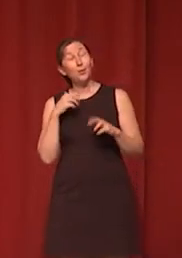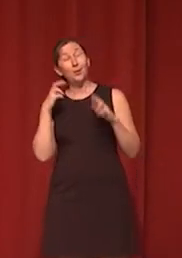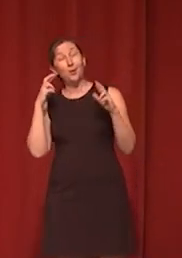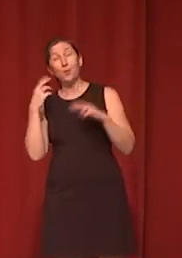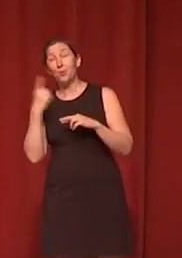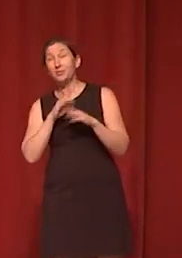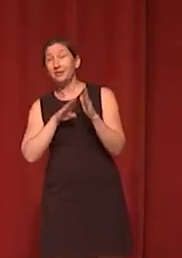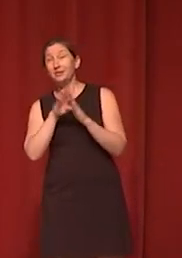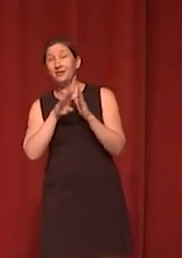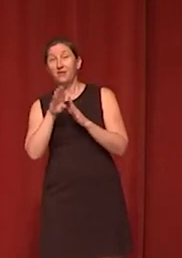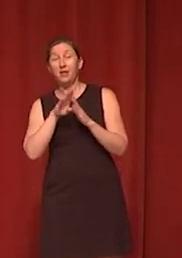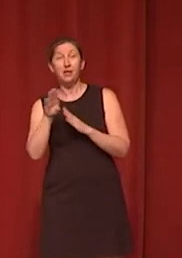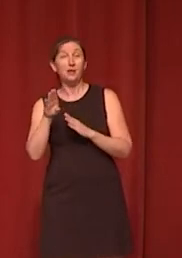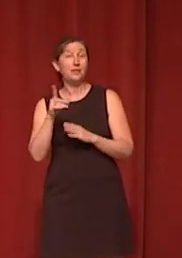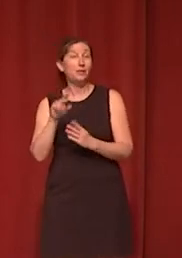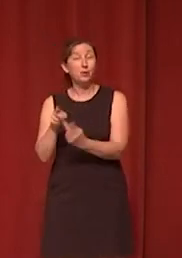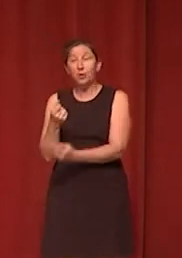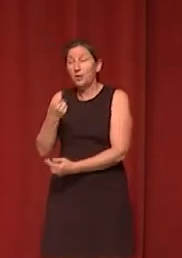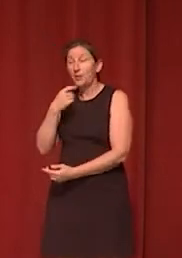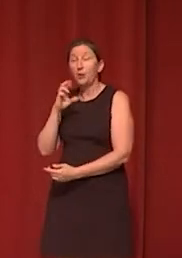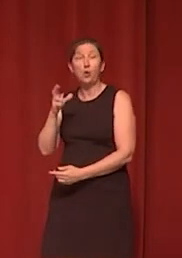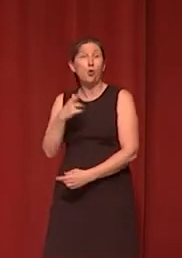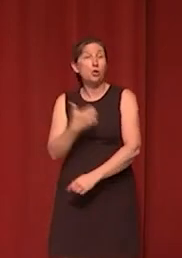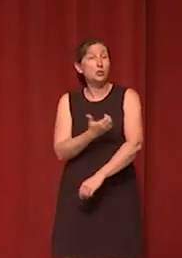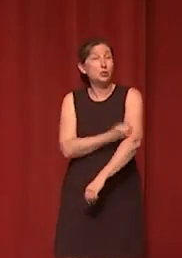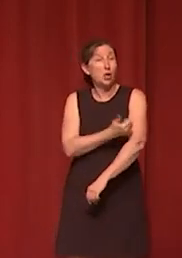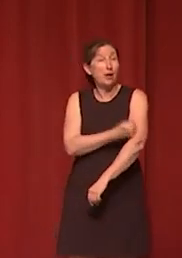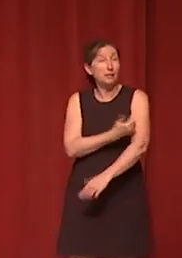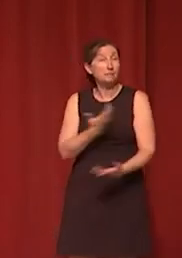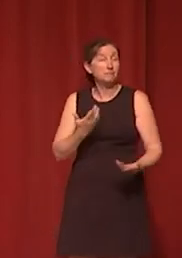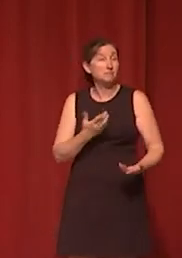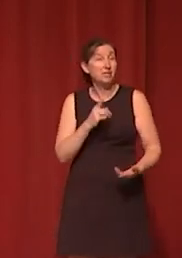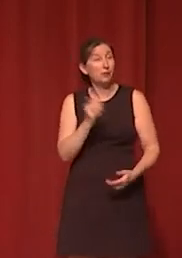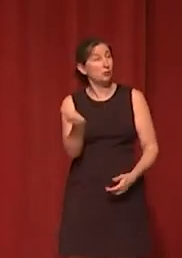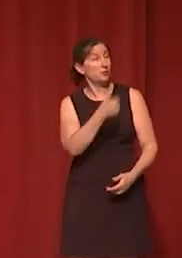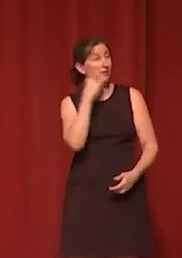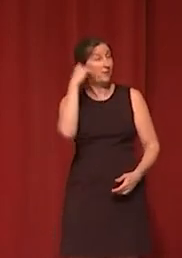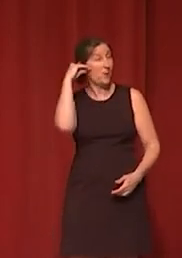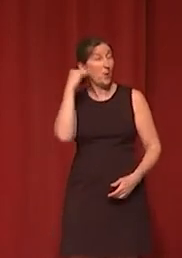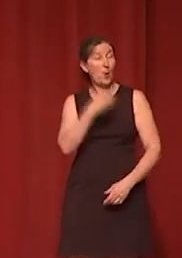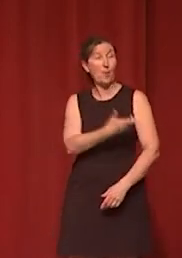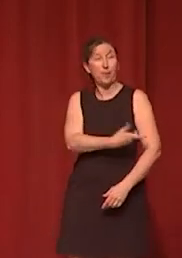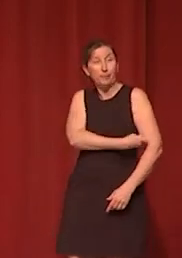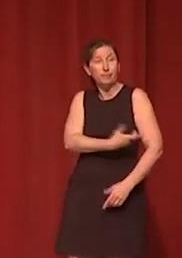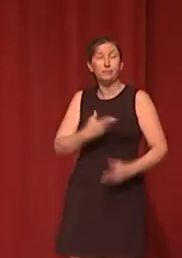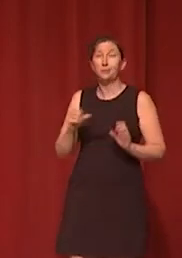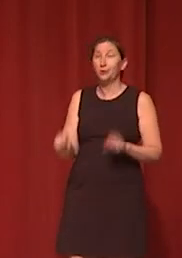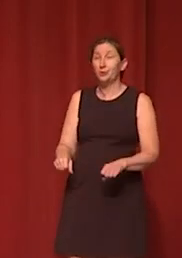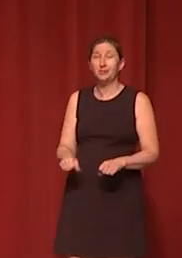your arm at home, like for insulin, but we're just not there yet. So